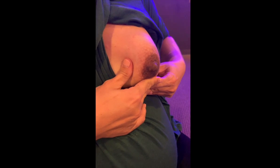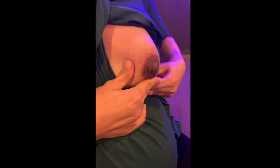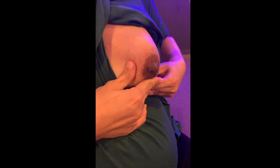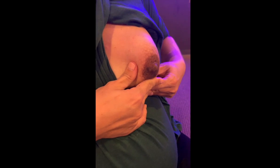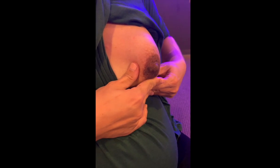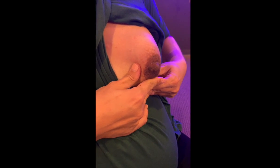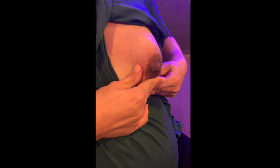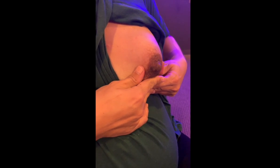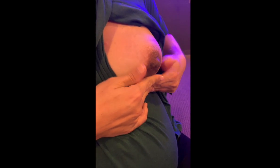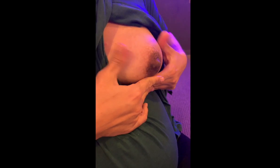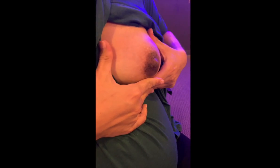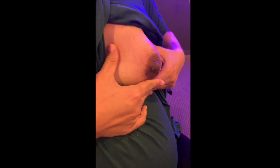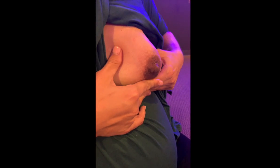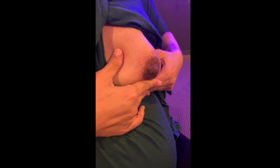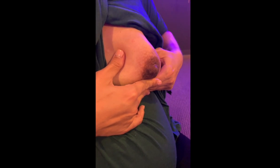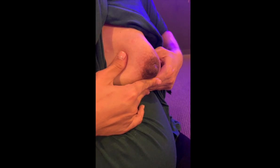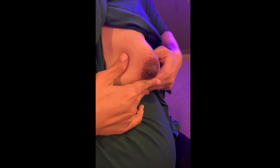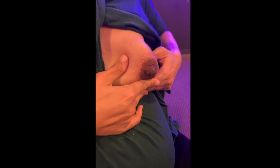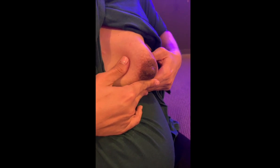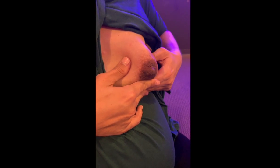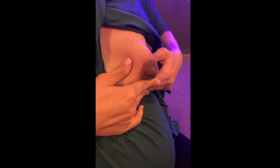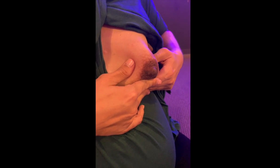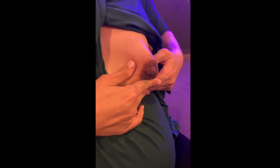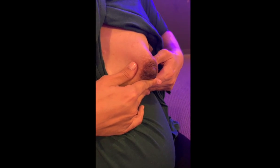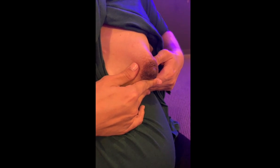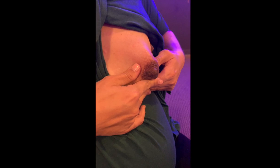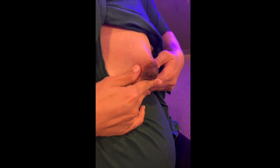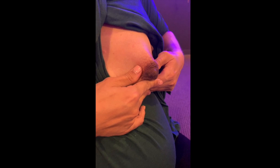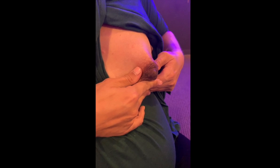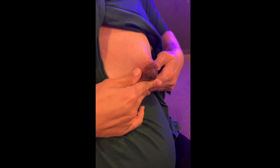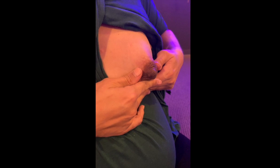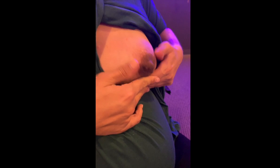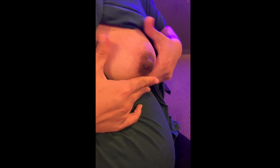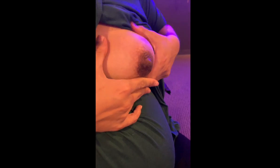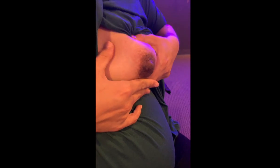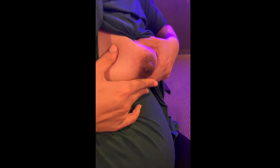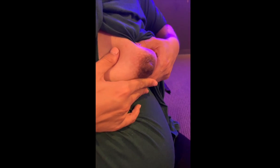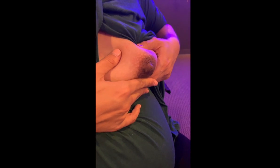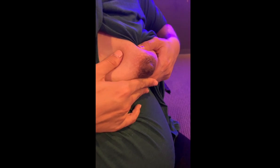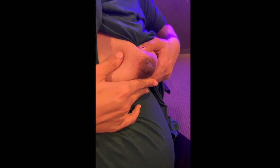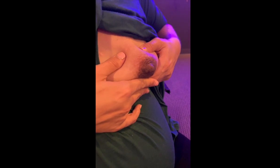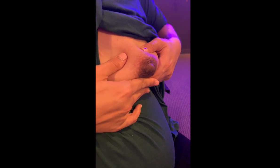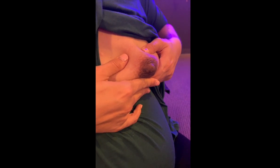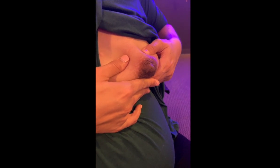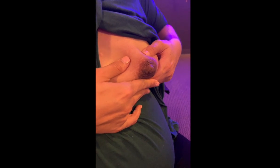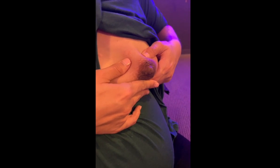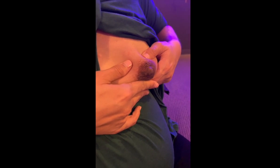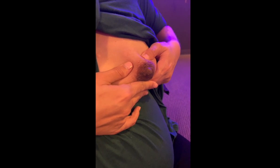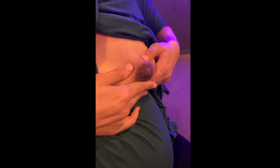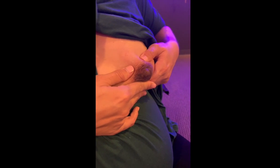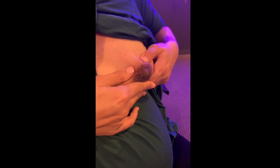Now this Mama is actually still pregnant, and we're working on hand expressing colostrum.